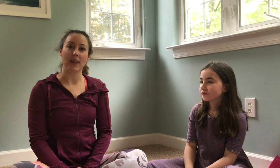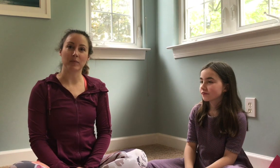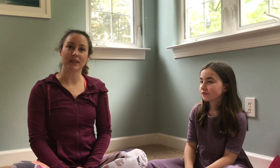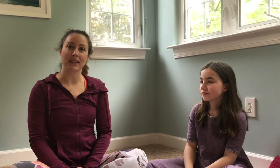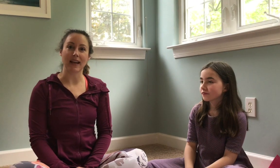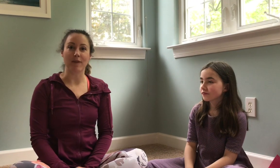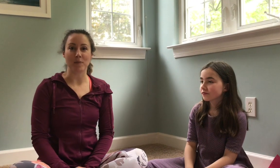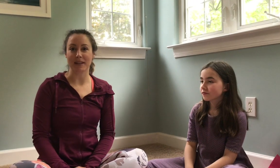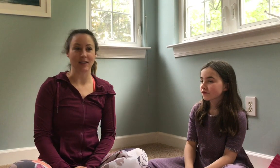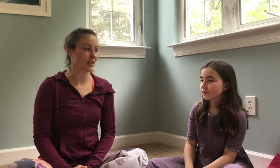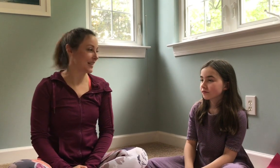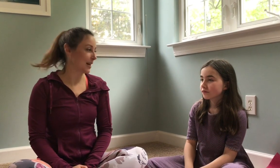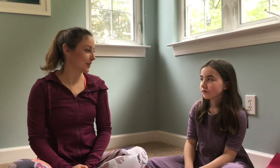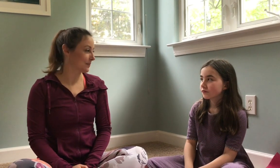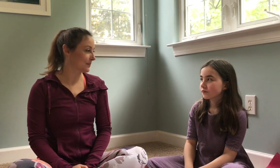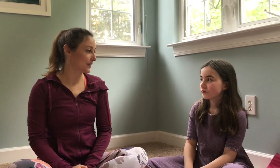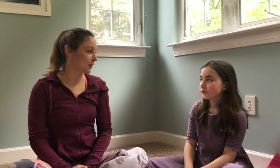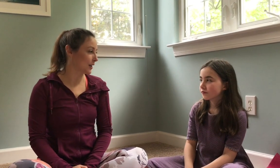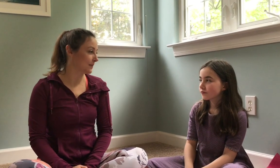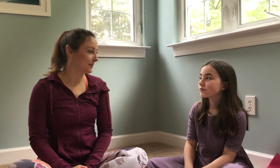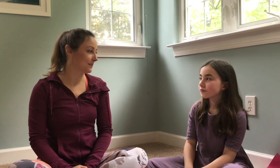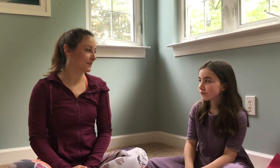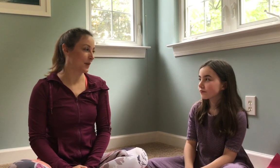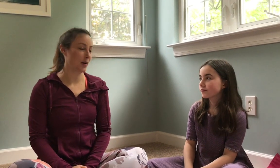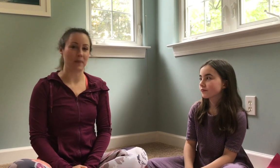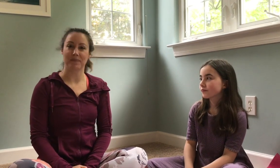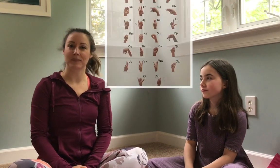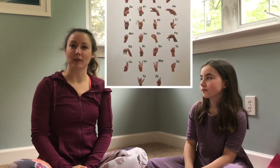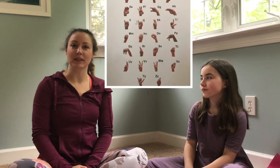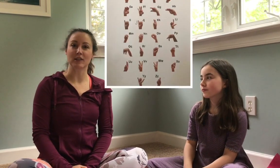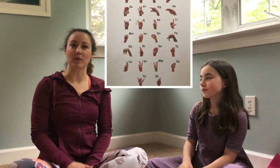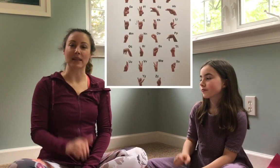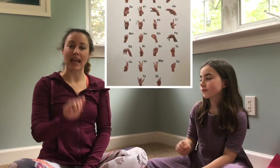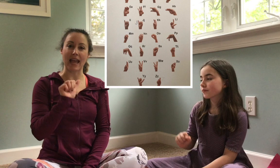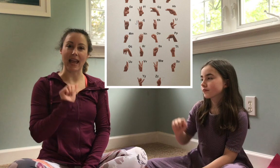we'll sing the alphabet song together. Sound good? Okay, so let's start with A,